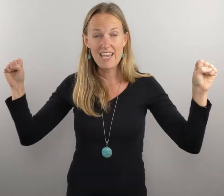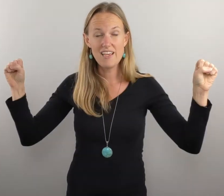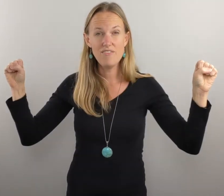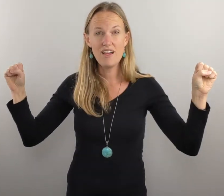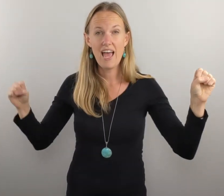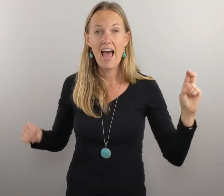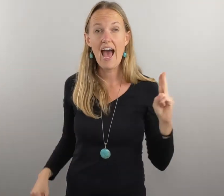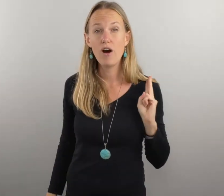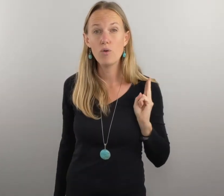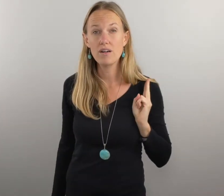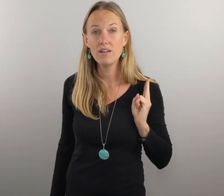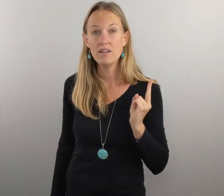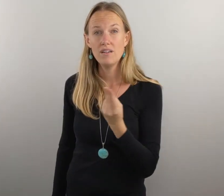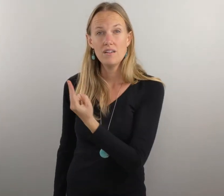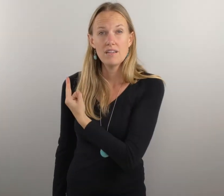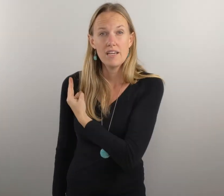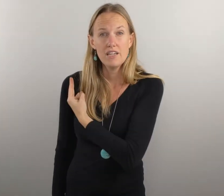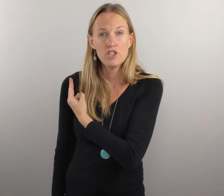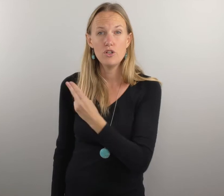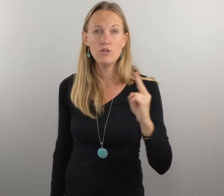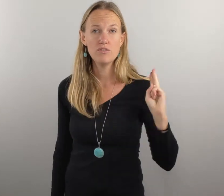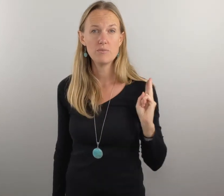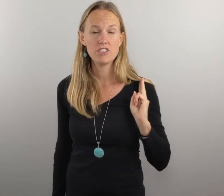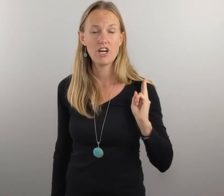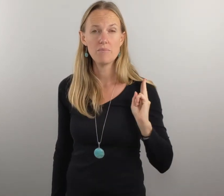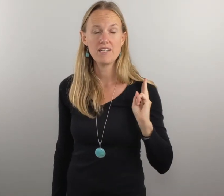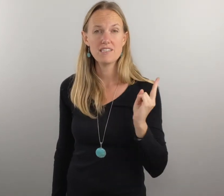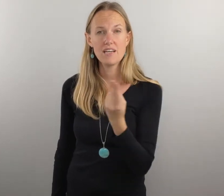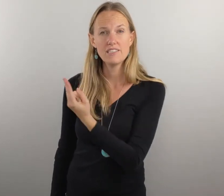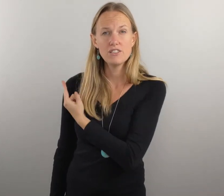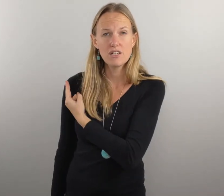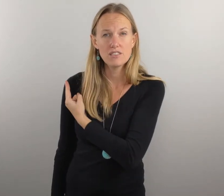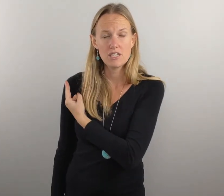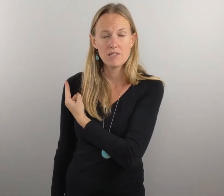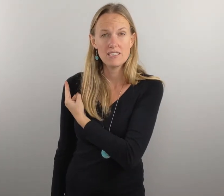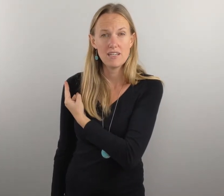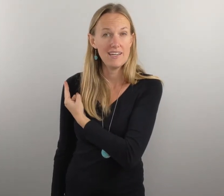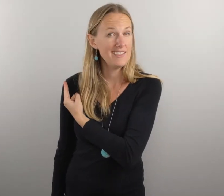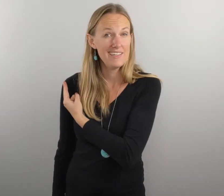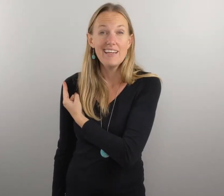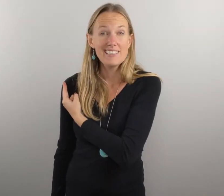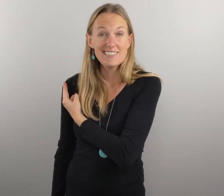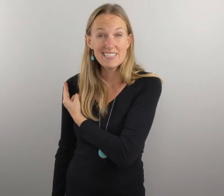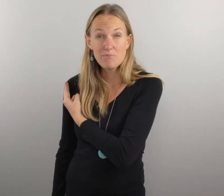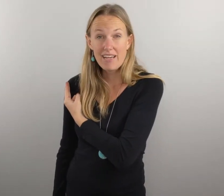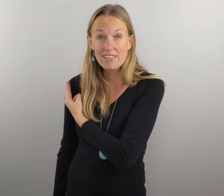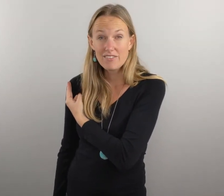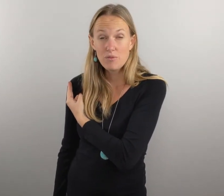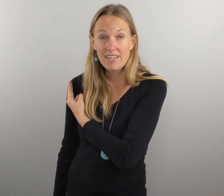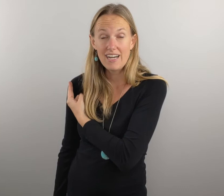save our, okay, a U from your dominant side to your non-dominant side. Doesn't matter if you want to cut that